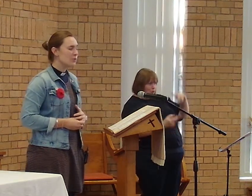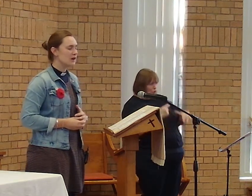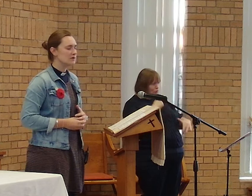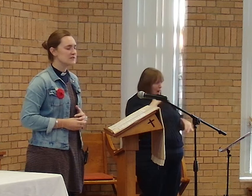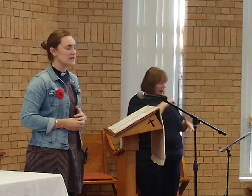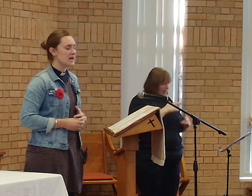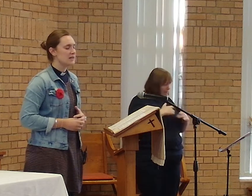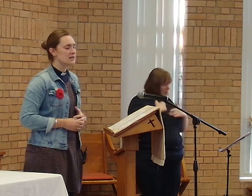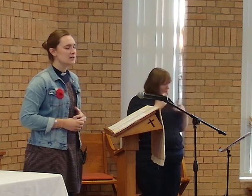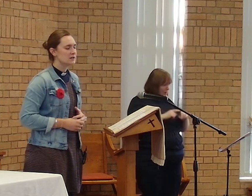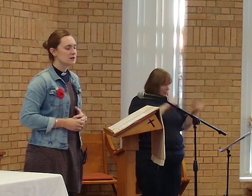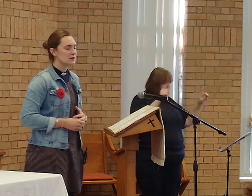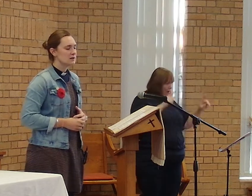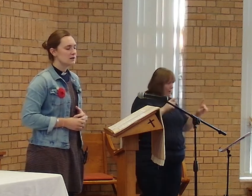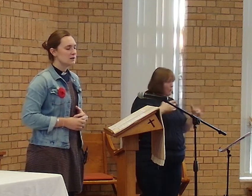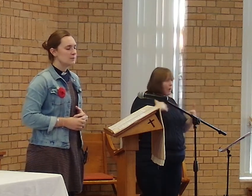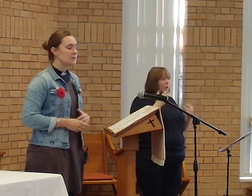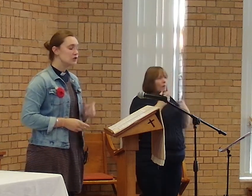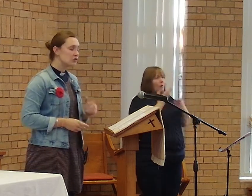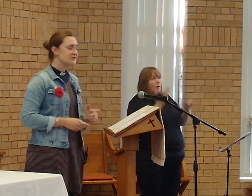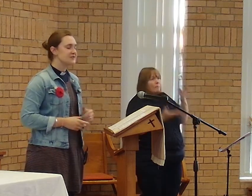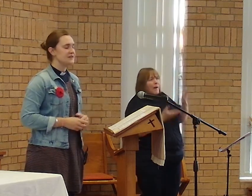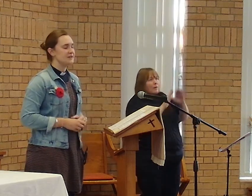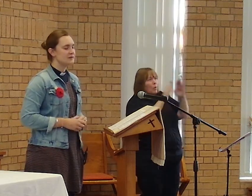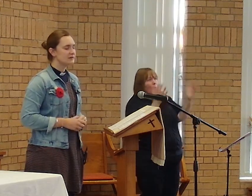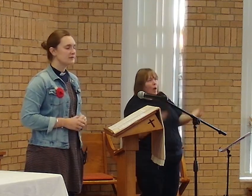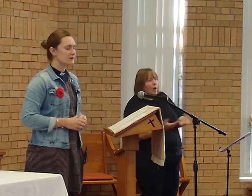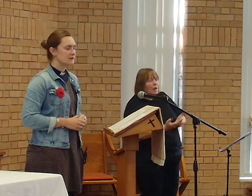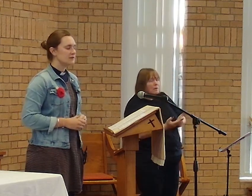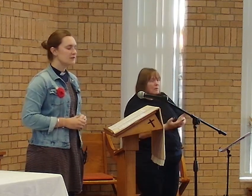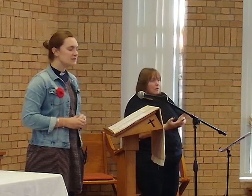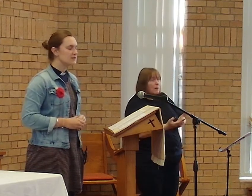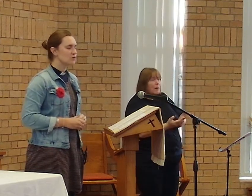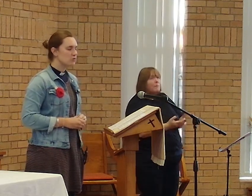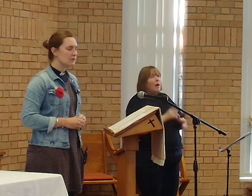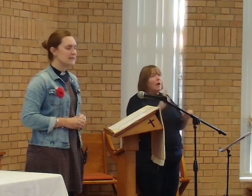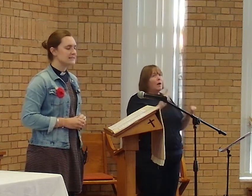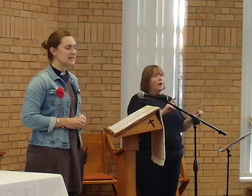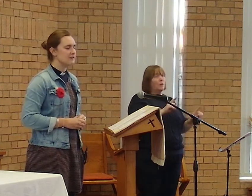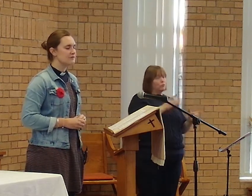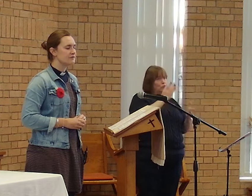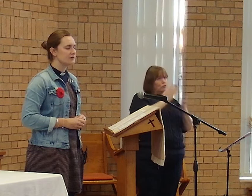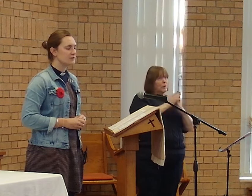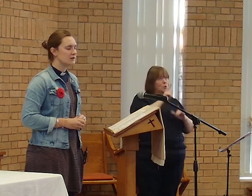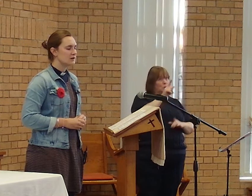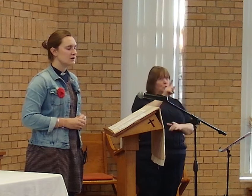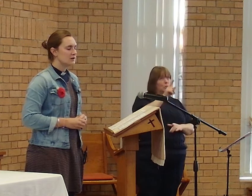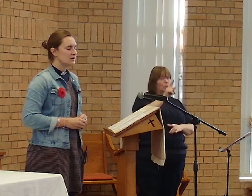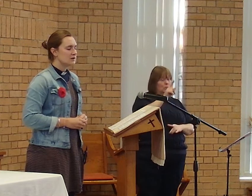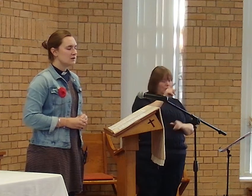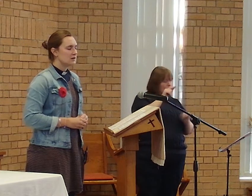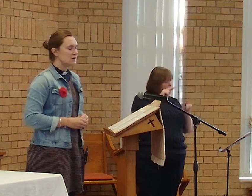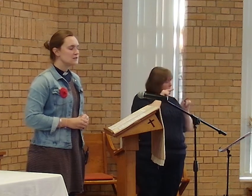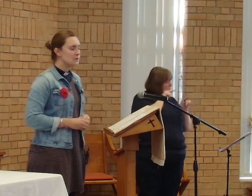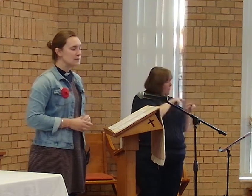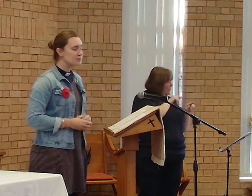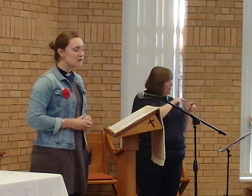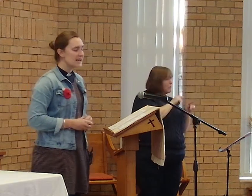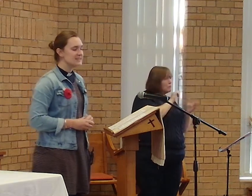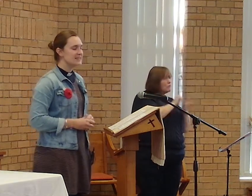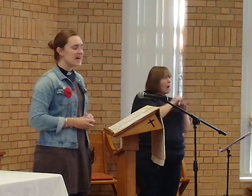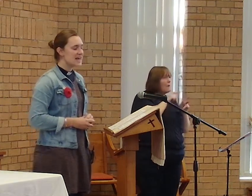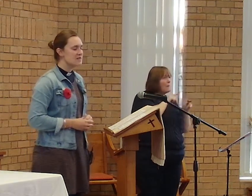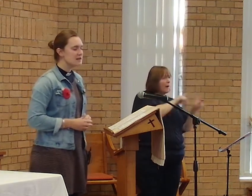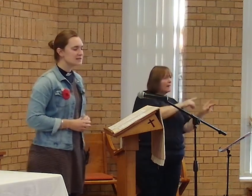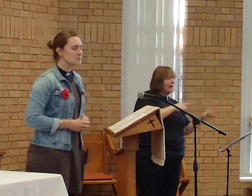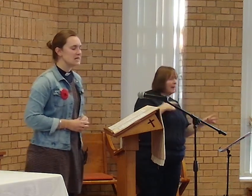see in the world today. But we trust you that this is the right way to live. And so we